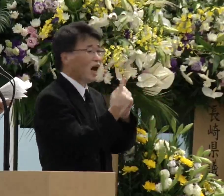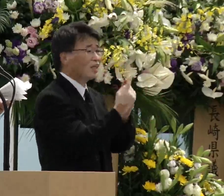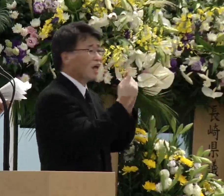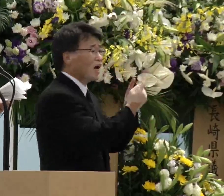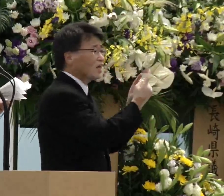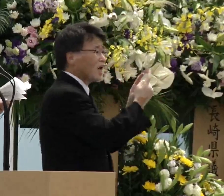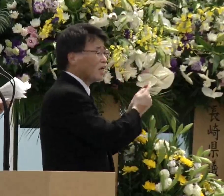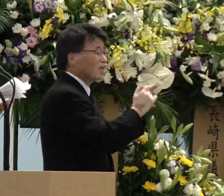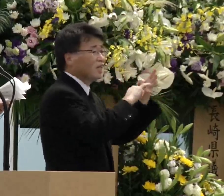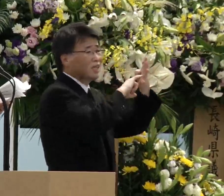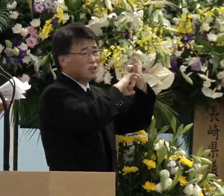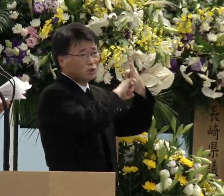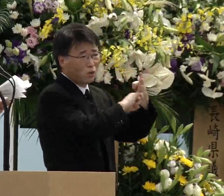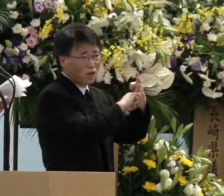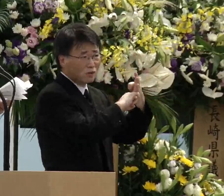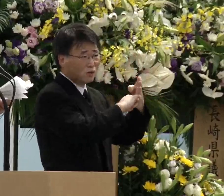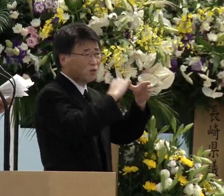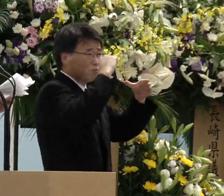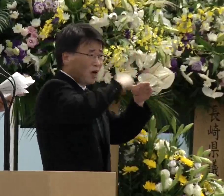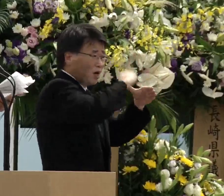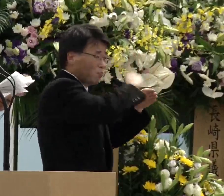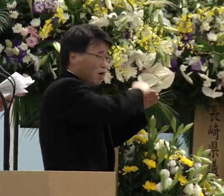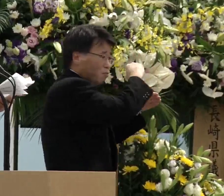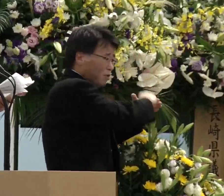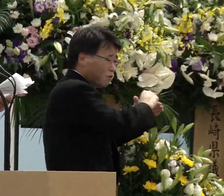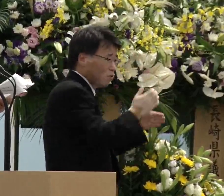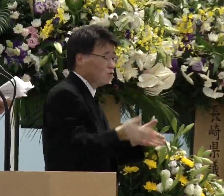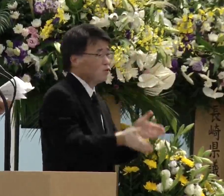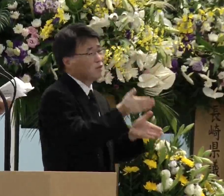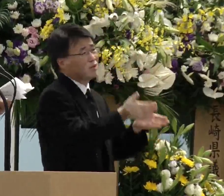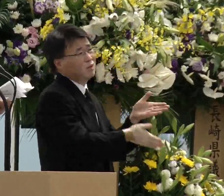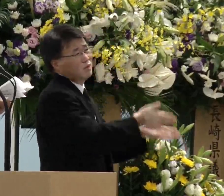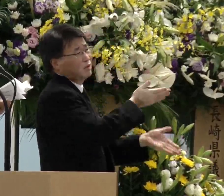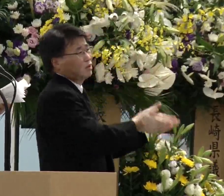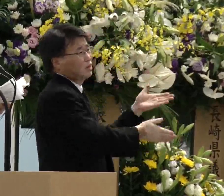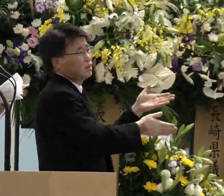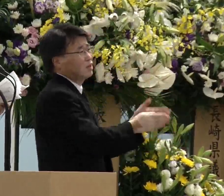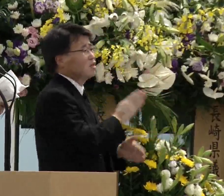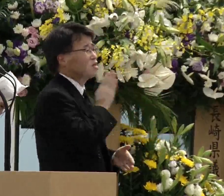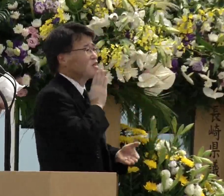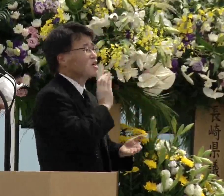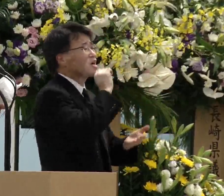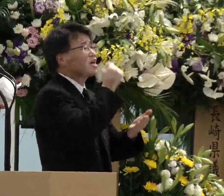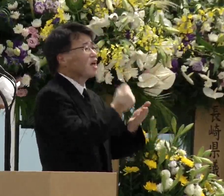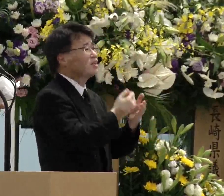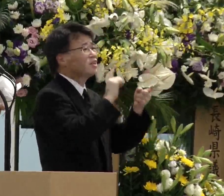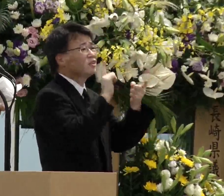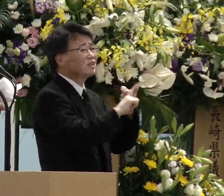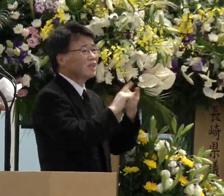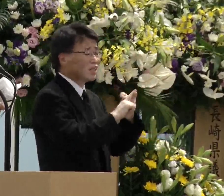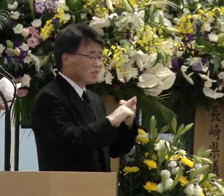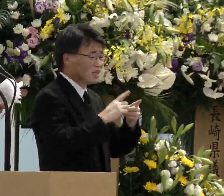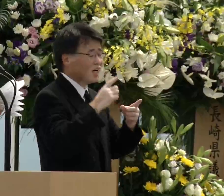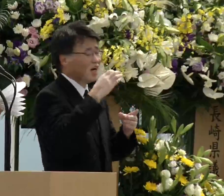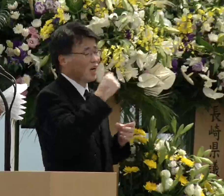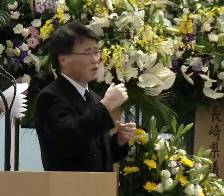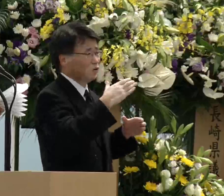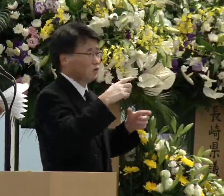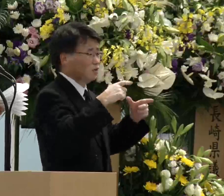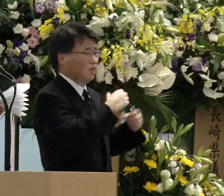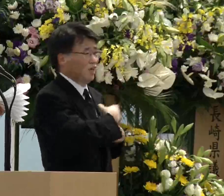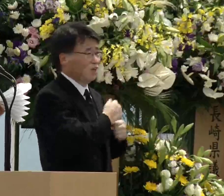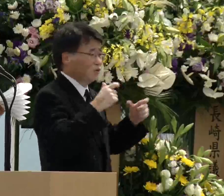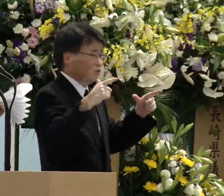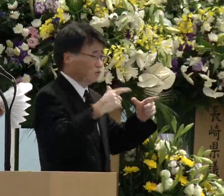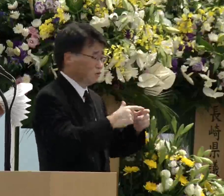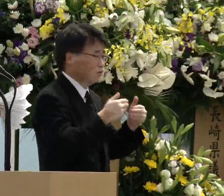nuclear disarmament by directly urging the heads of state and government of relevant nations to ratify the treaty and through